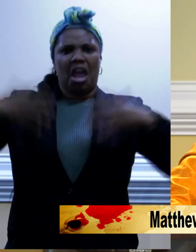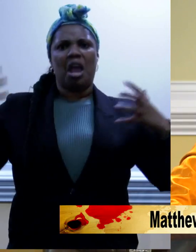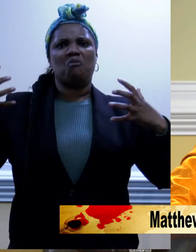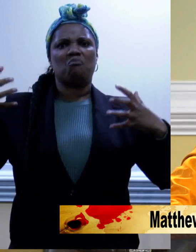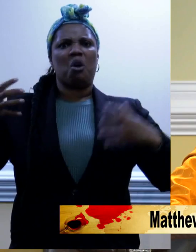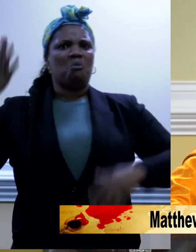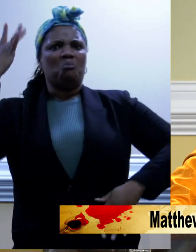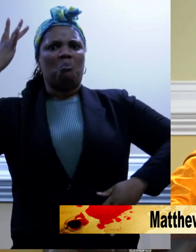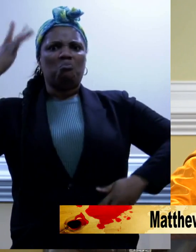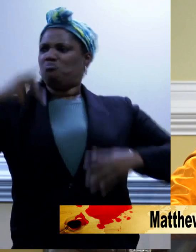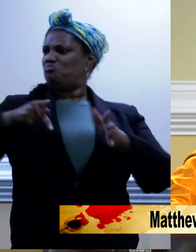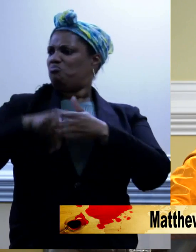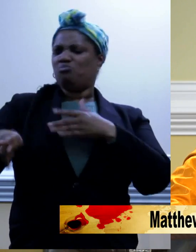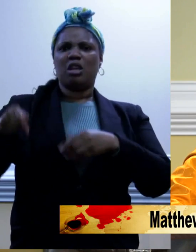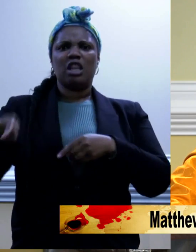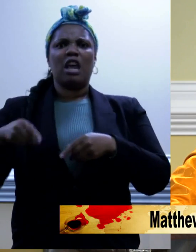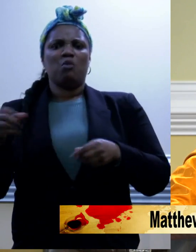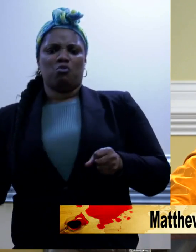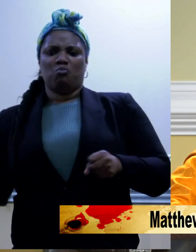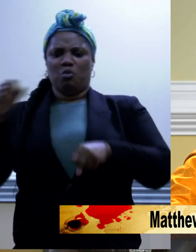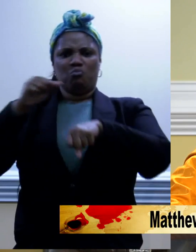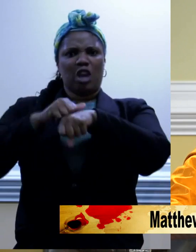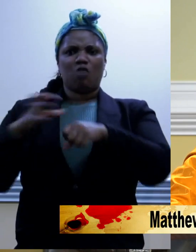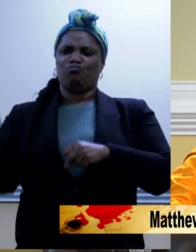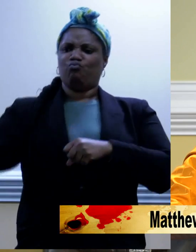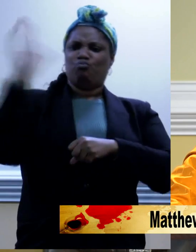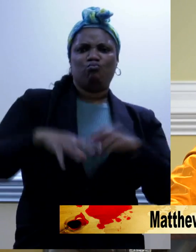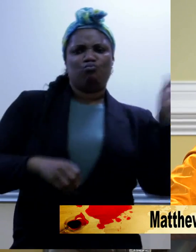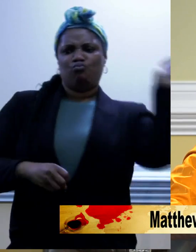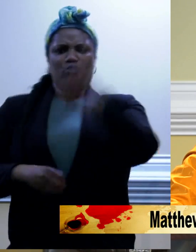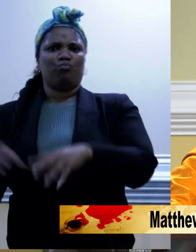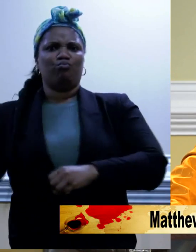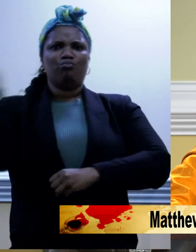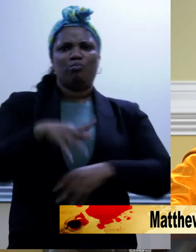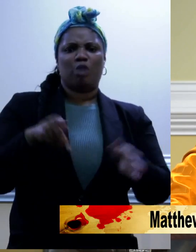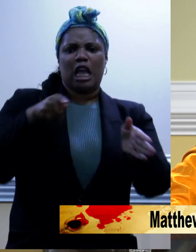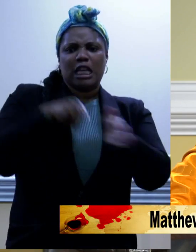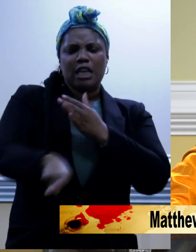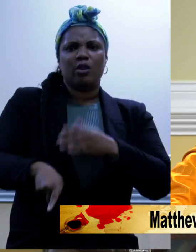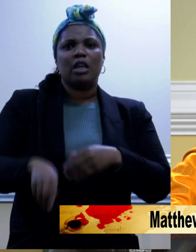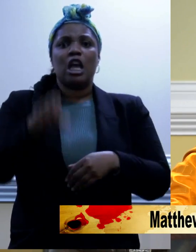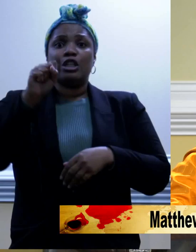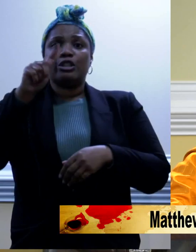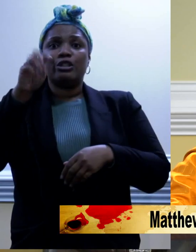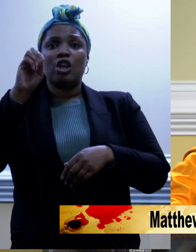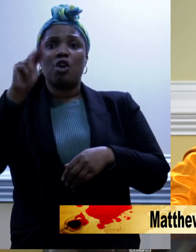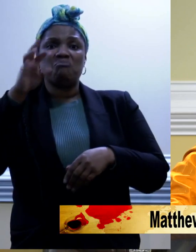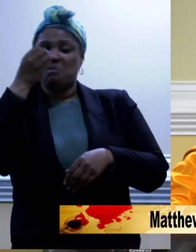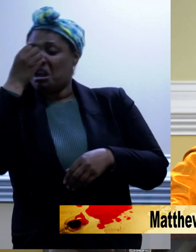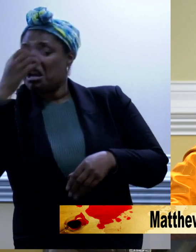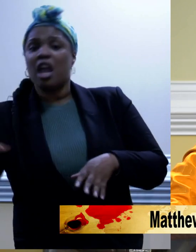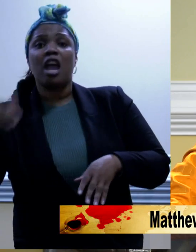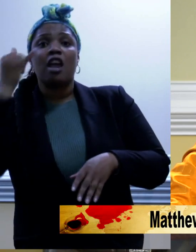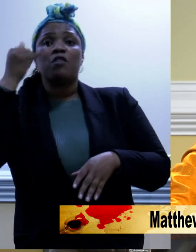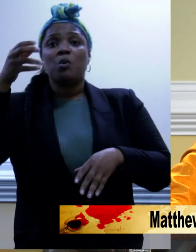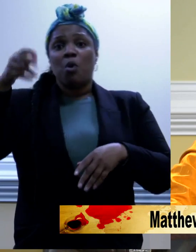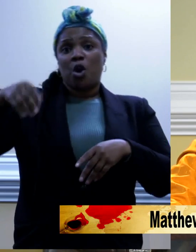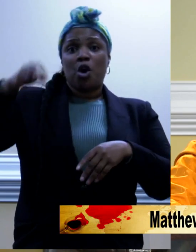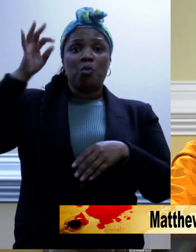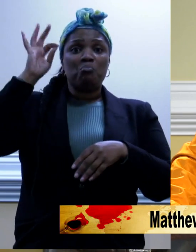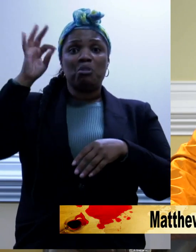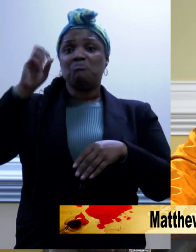uproaring. In them days, Israel will stone you at the blink of an eye. Priest or no priest. Skip down to